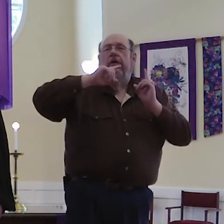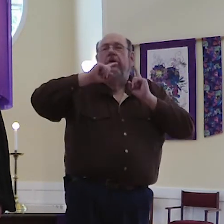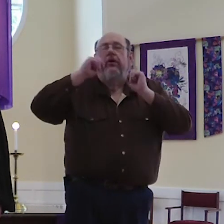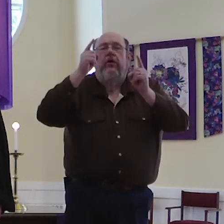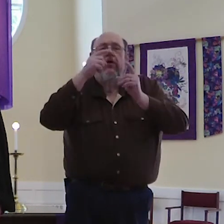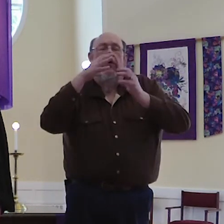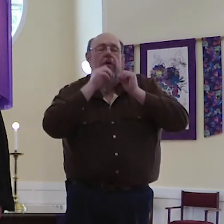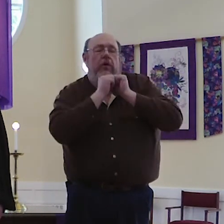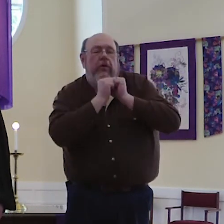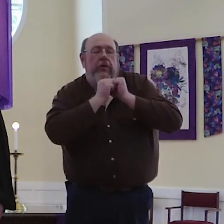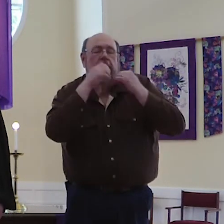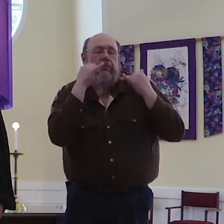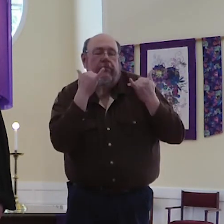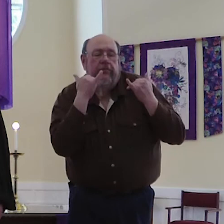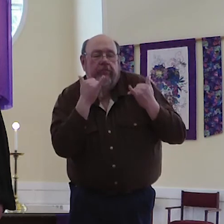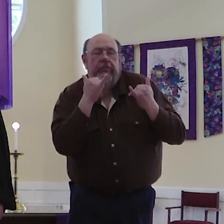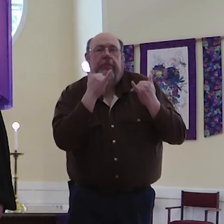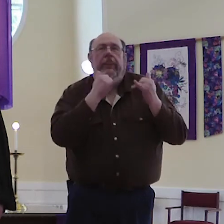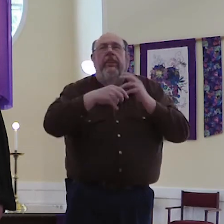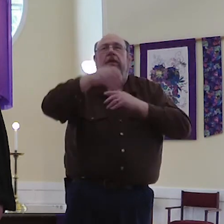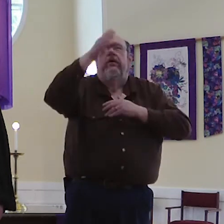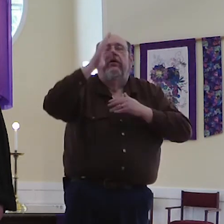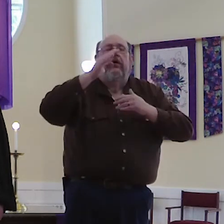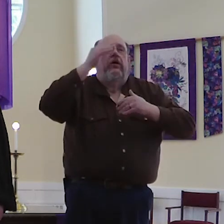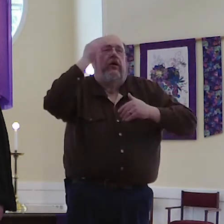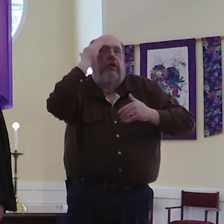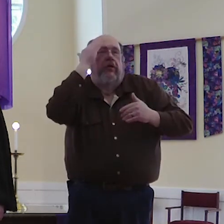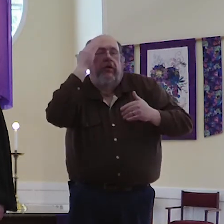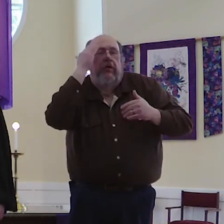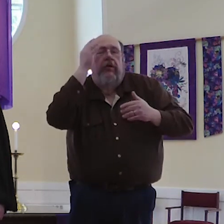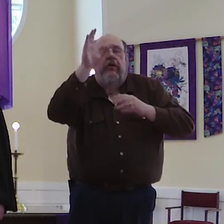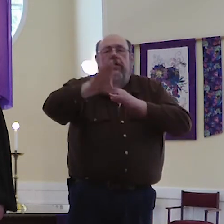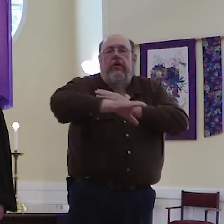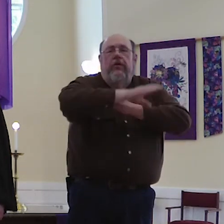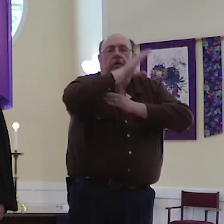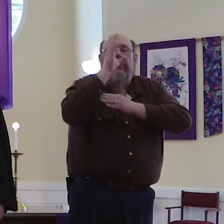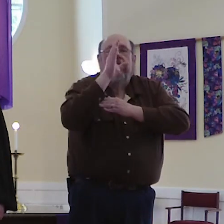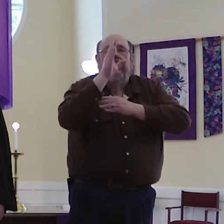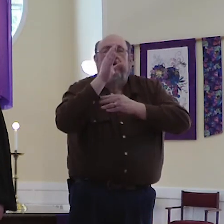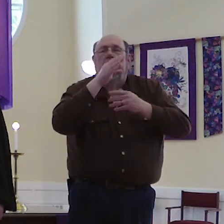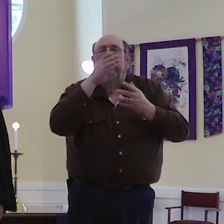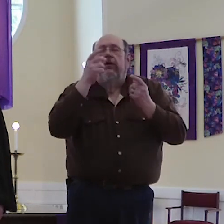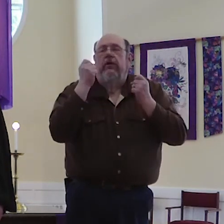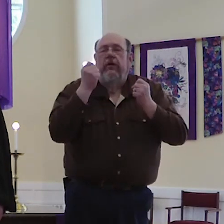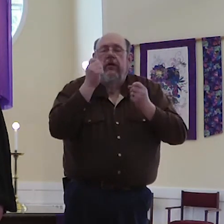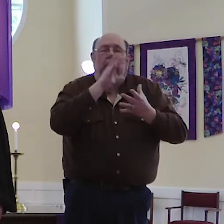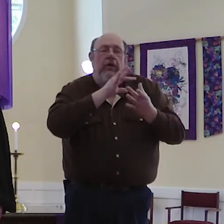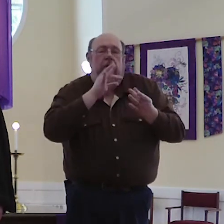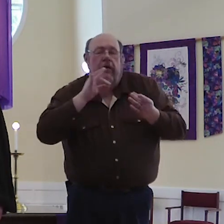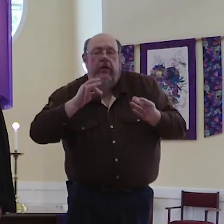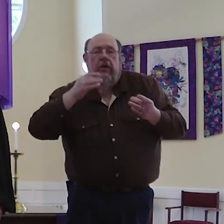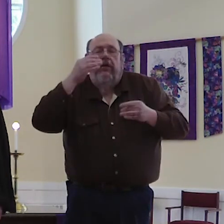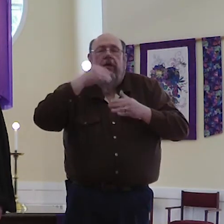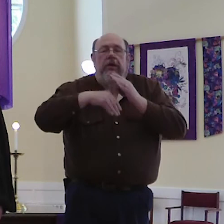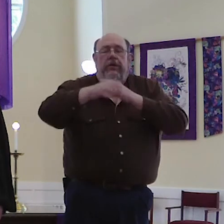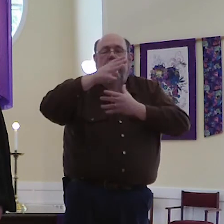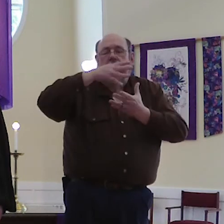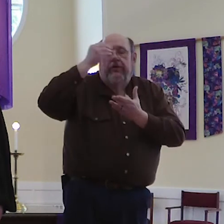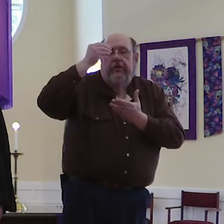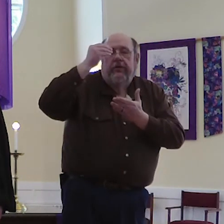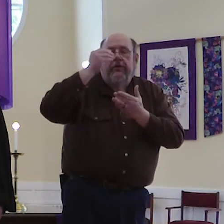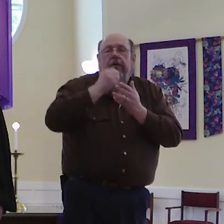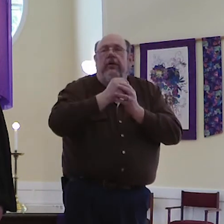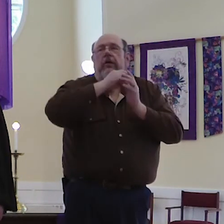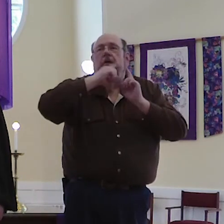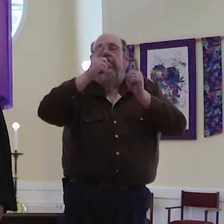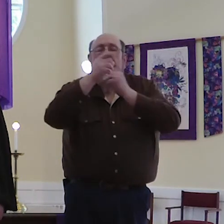from our worship today, may God be in your going, may Christ be in your doing, and may the Spirit be in your learning.